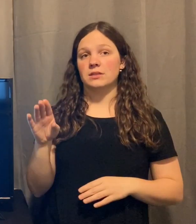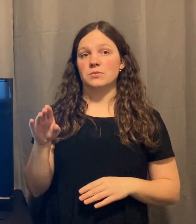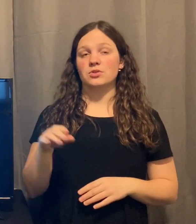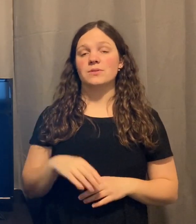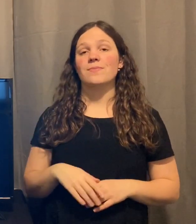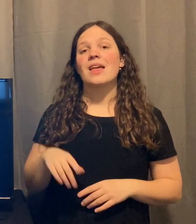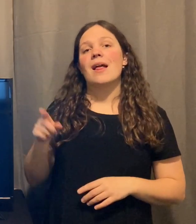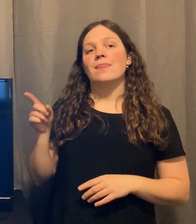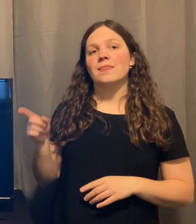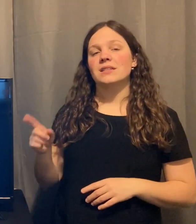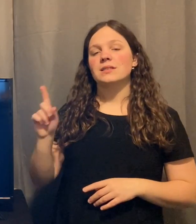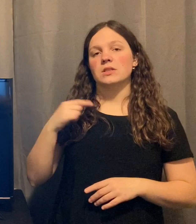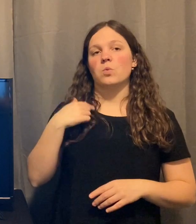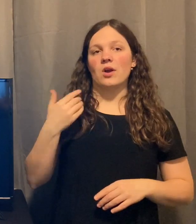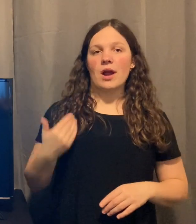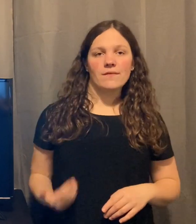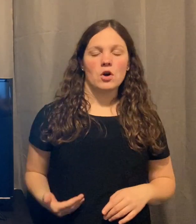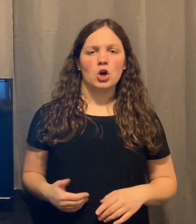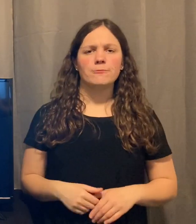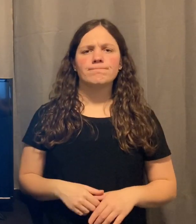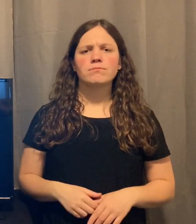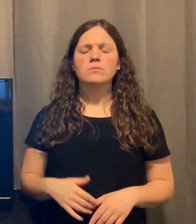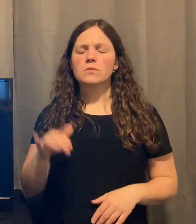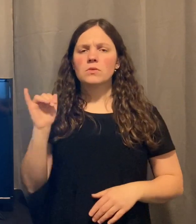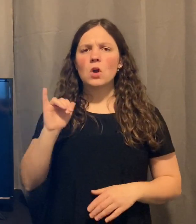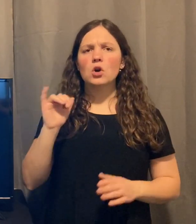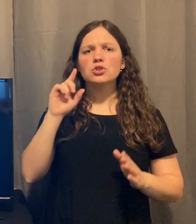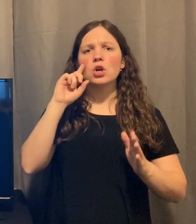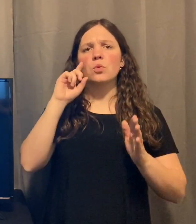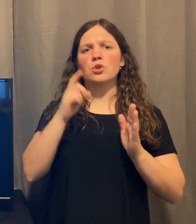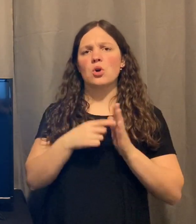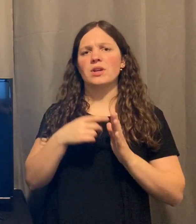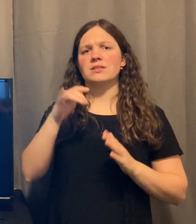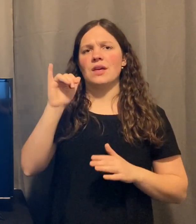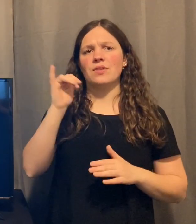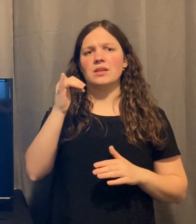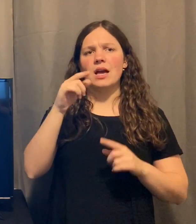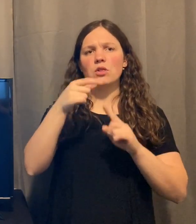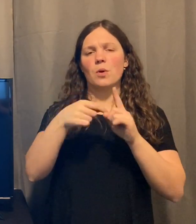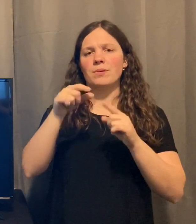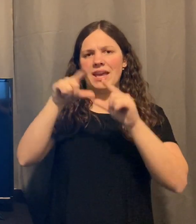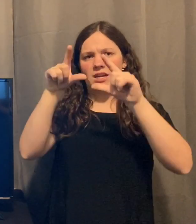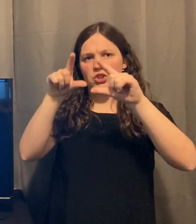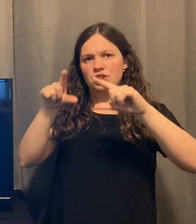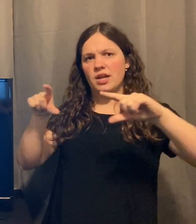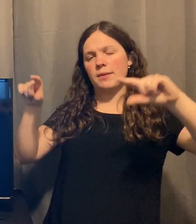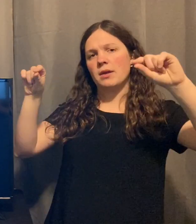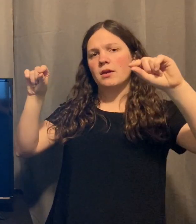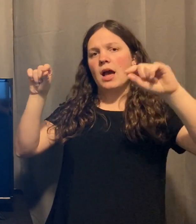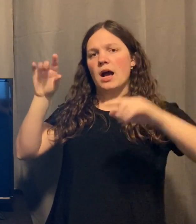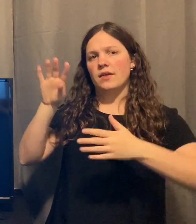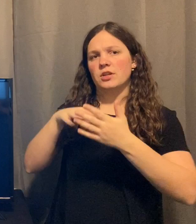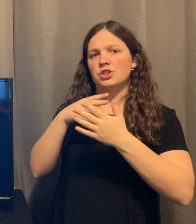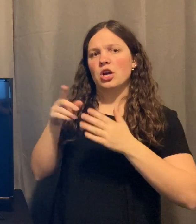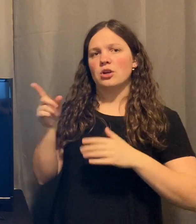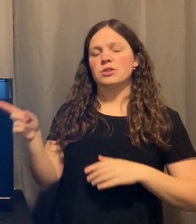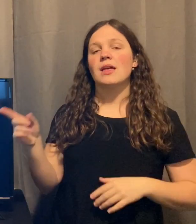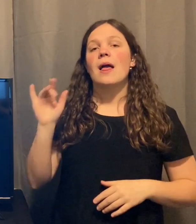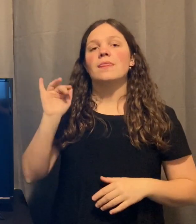decibels. This is where I fall. Also, notice that the yellow banana shape on the chart, that